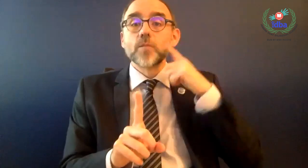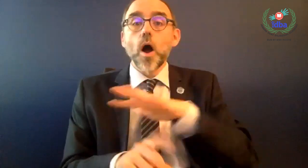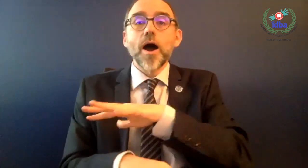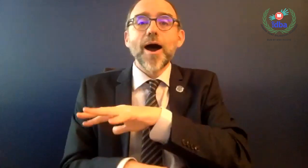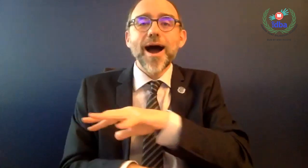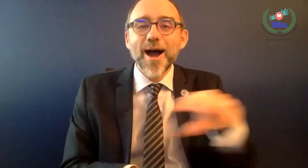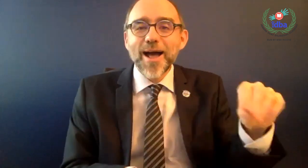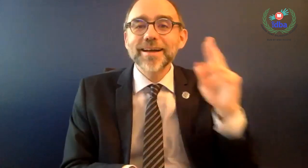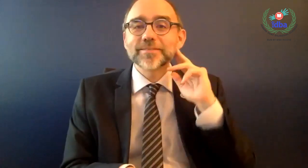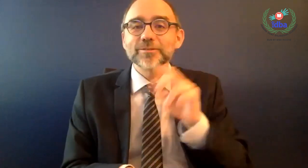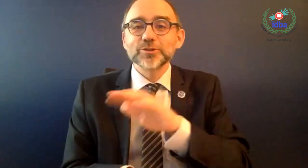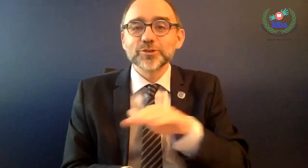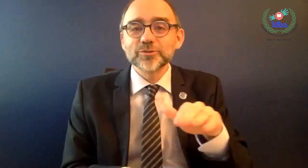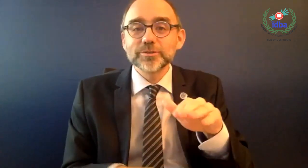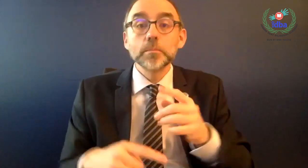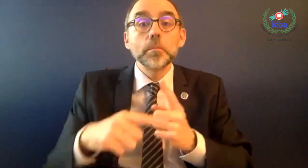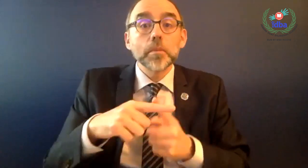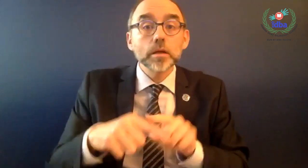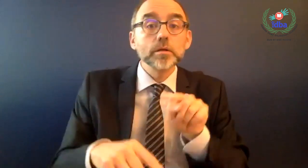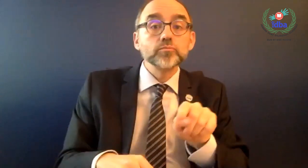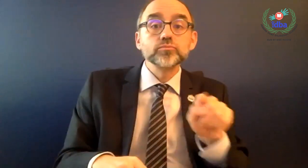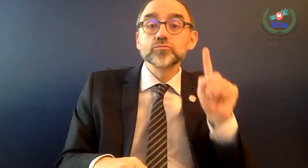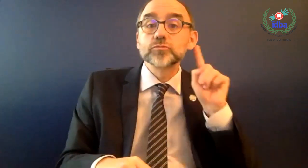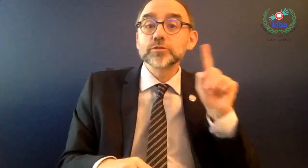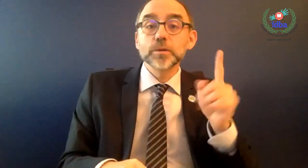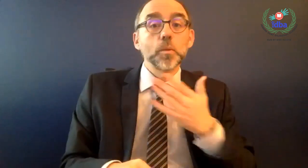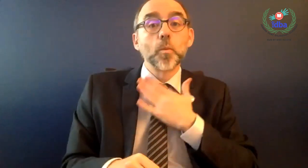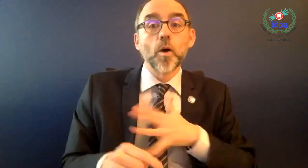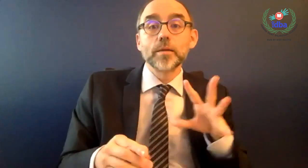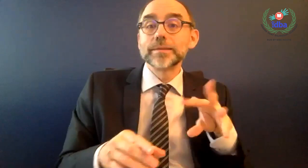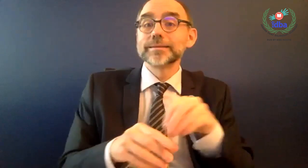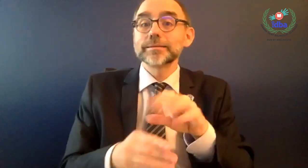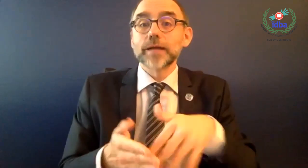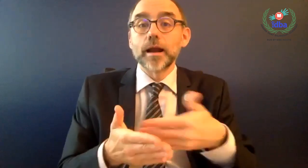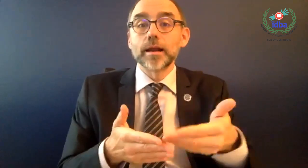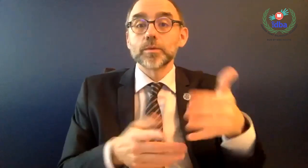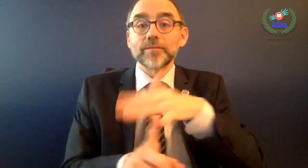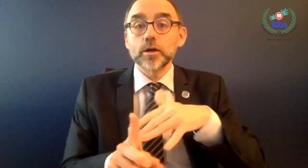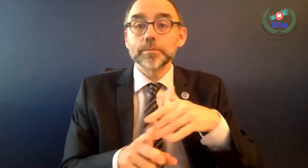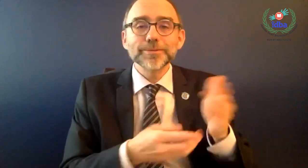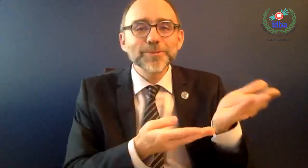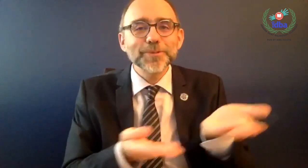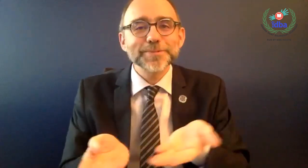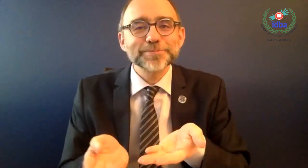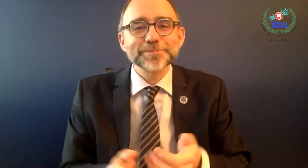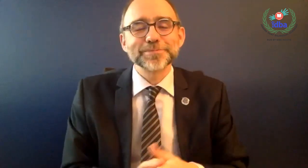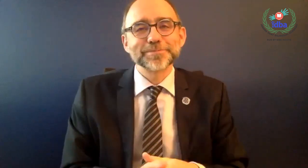the sign language environment will be good for everybody in the classroom. Even the hearing kids, hearing peers, if they want